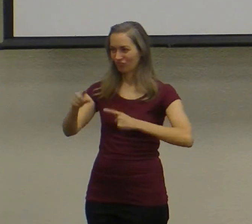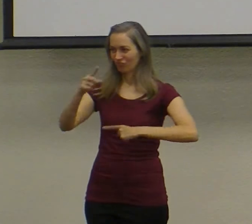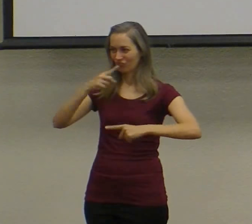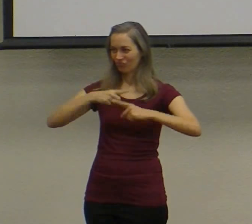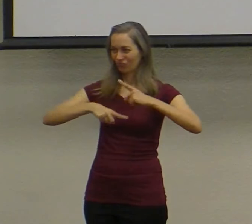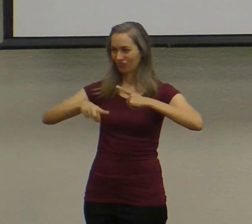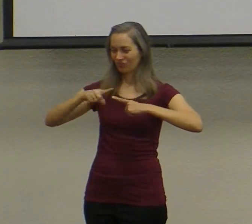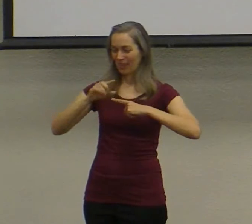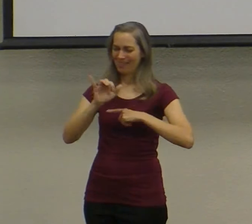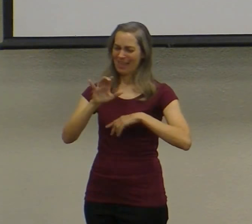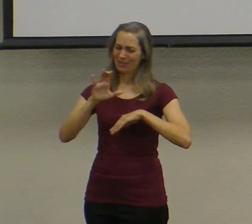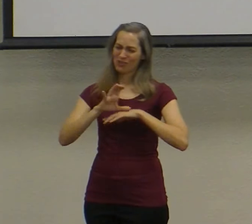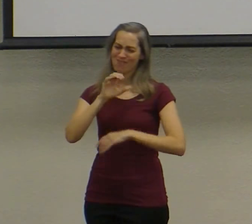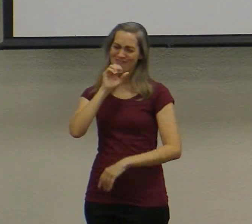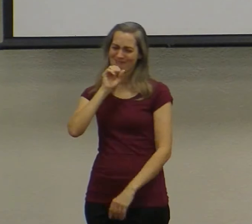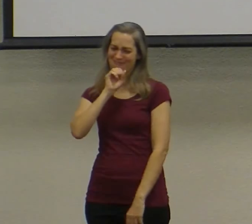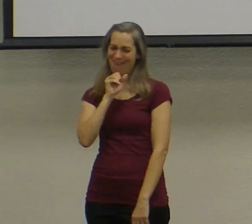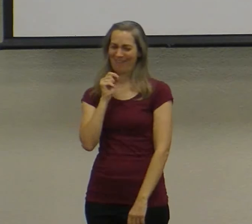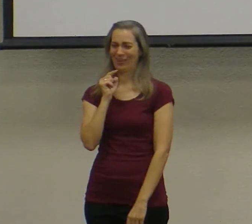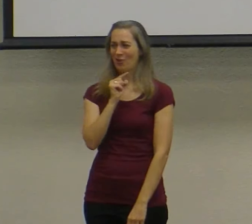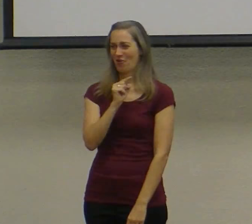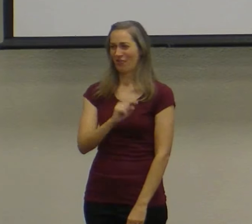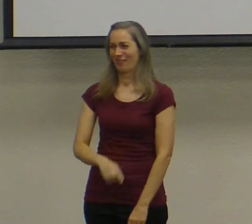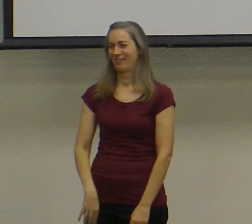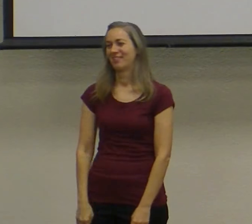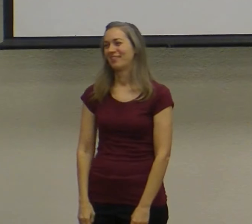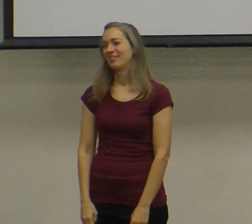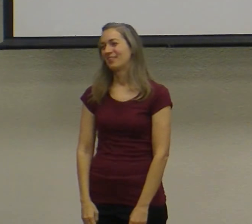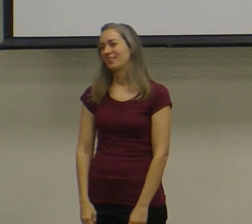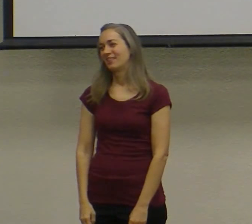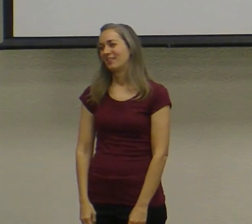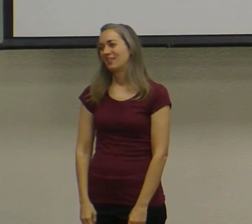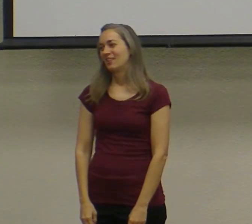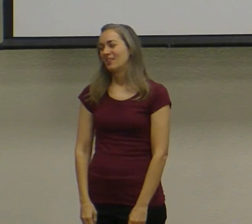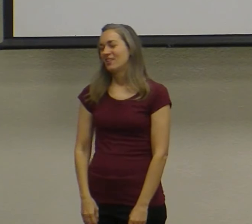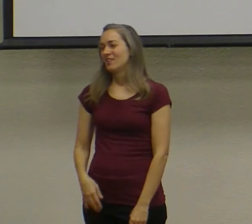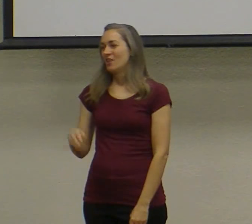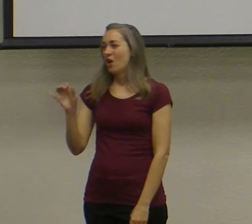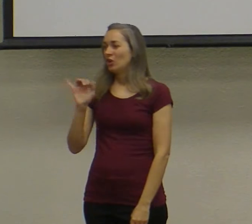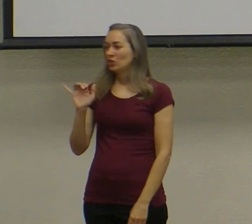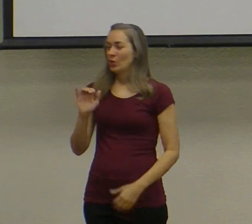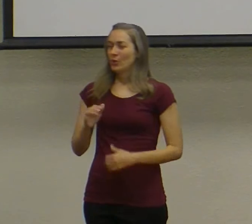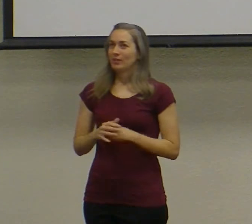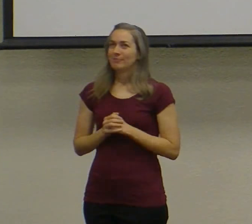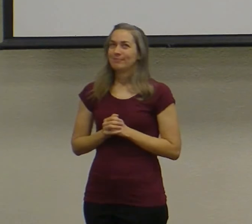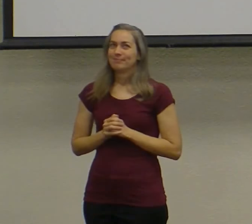loves Birdie. Uh, and then kind of to close,